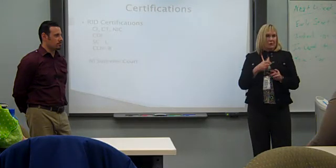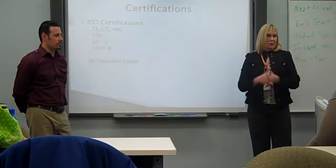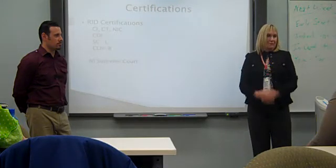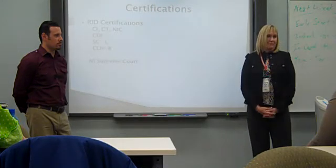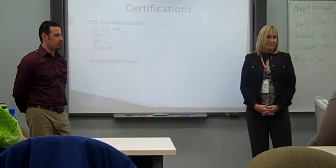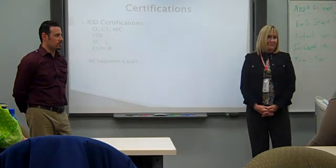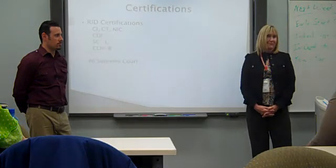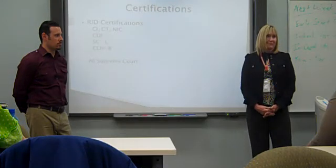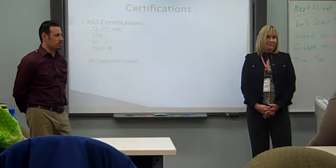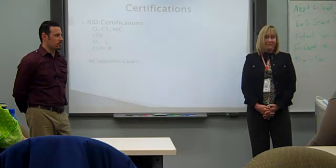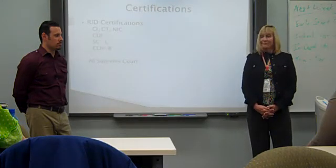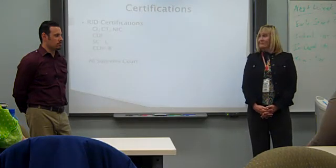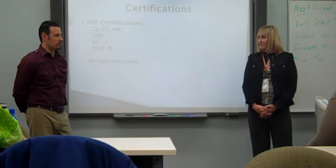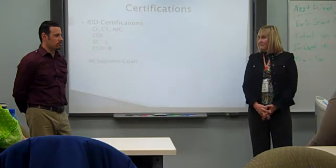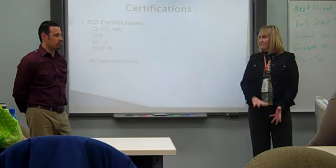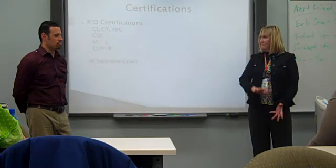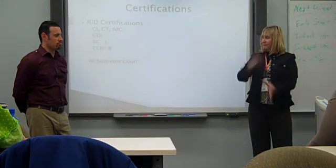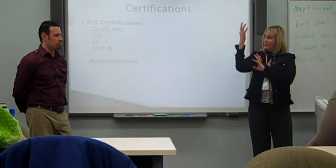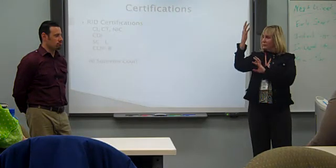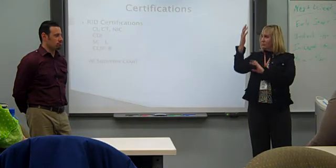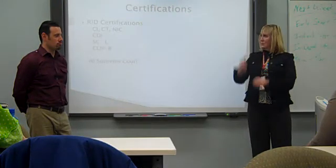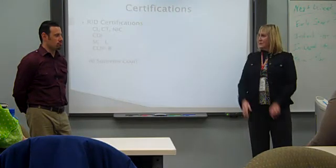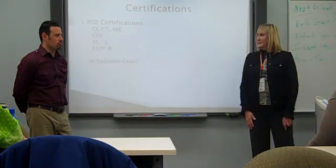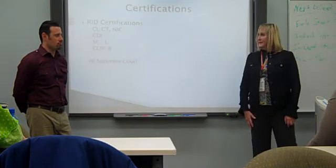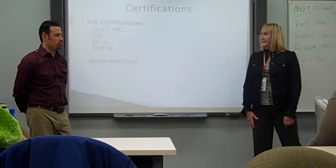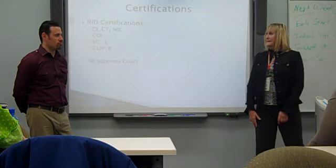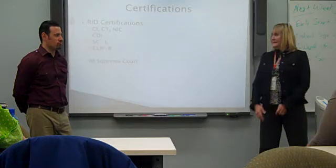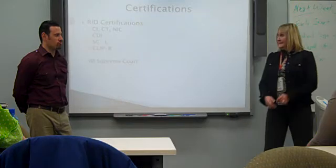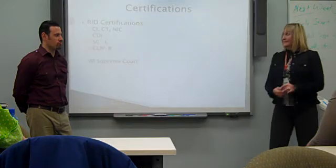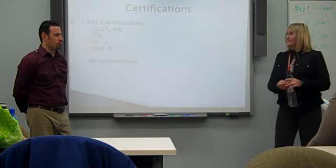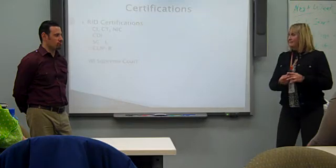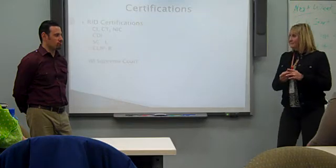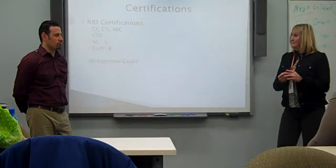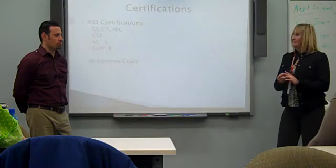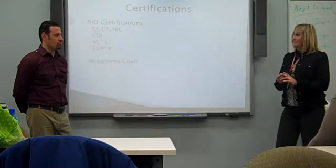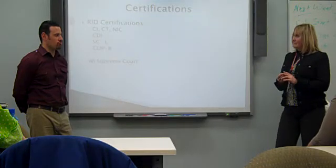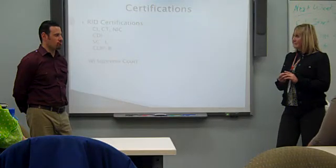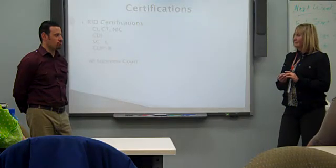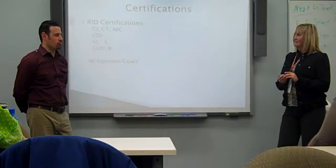It was just a simple sign of register that threw it off.